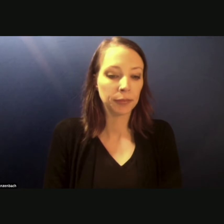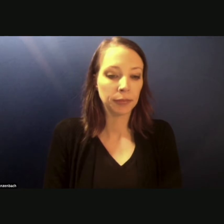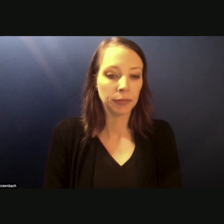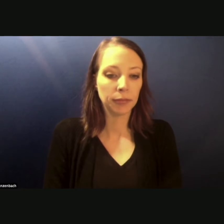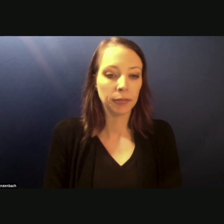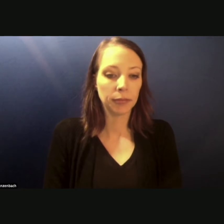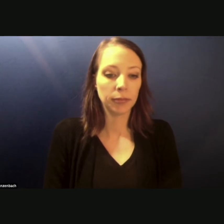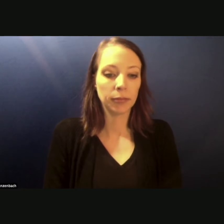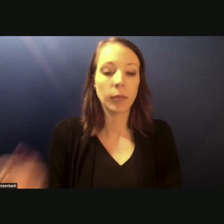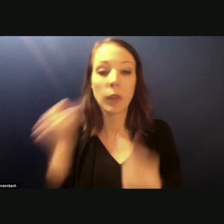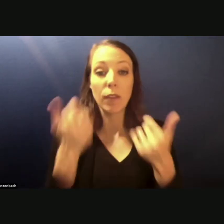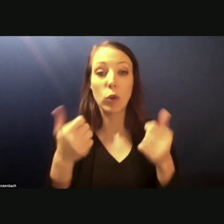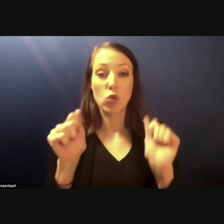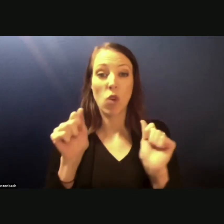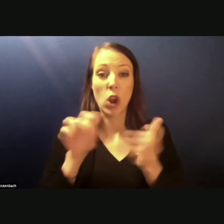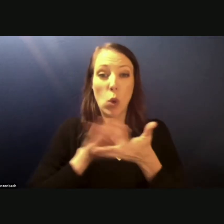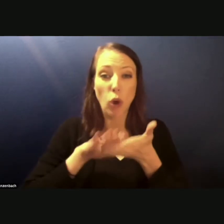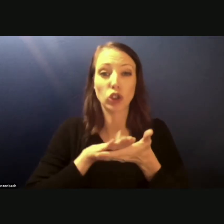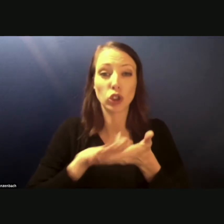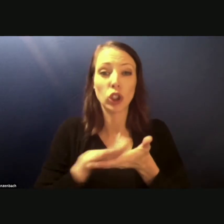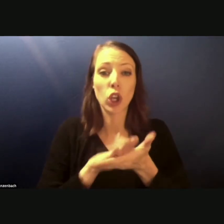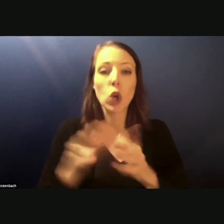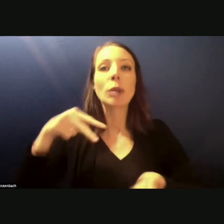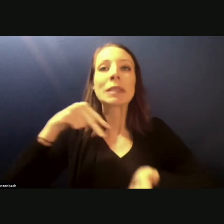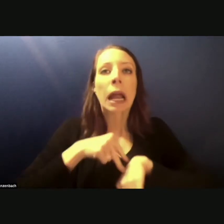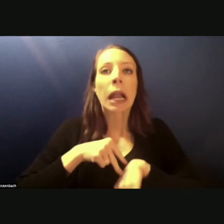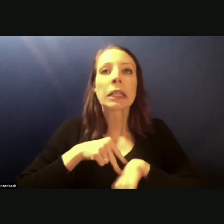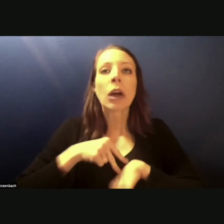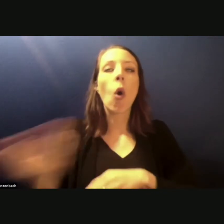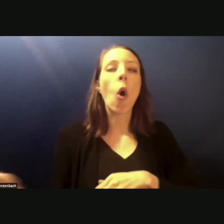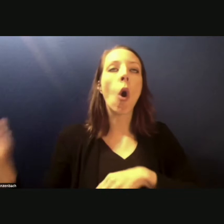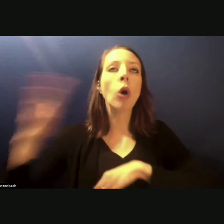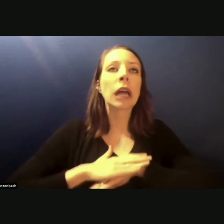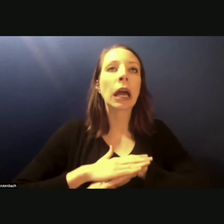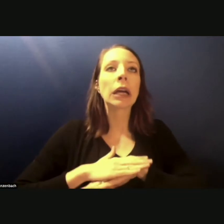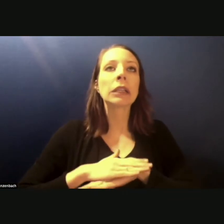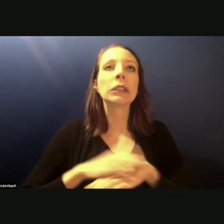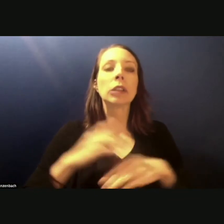If you were to try and wash this, you'll be standing at the sink all day long.